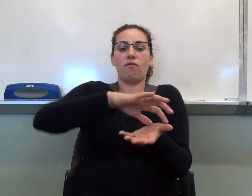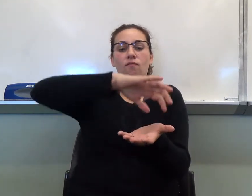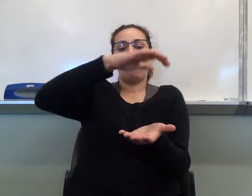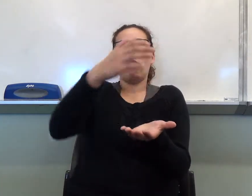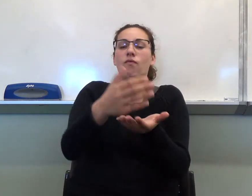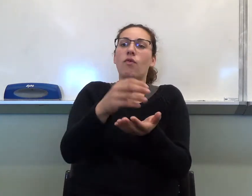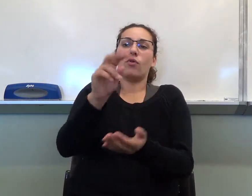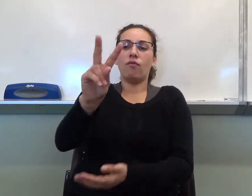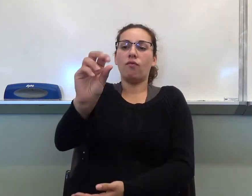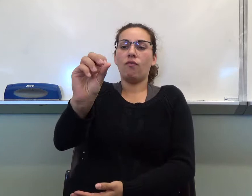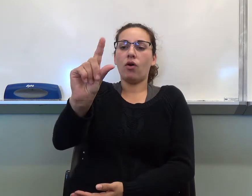borrow your?